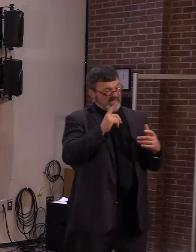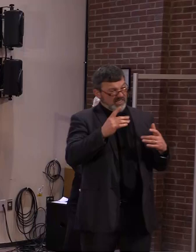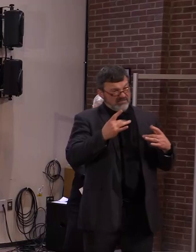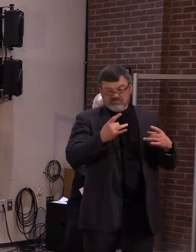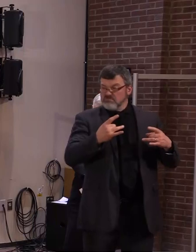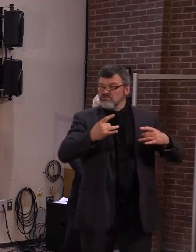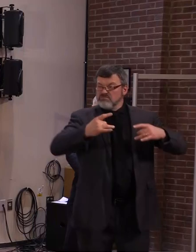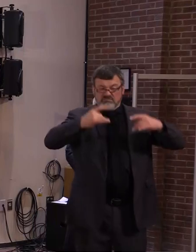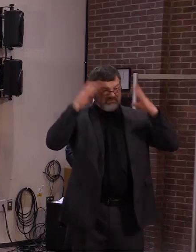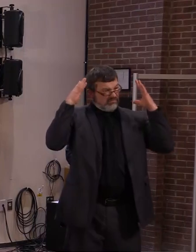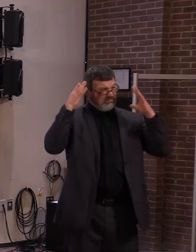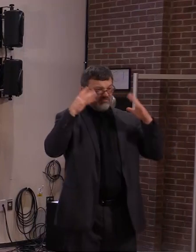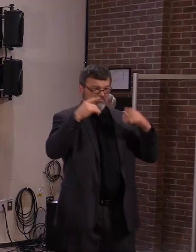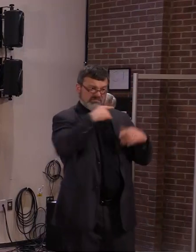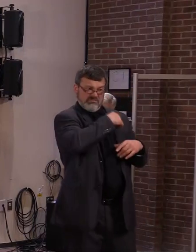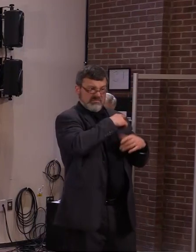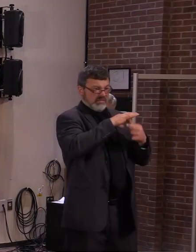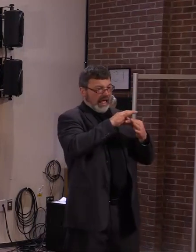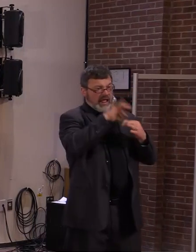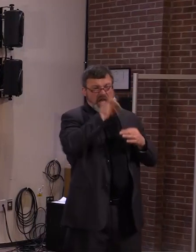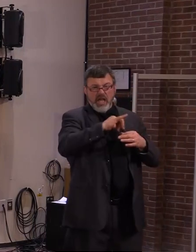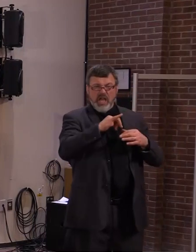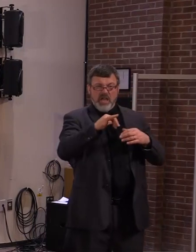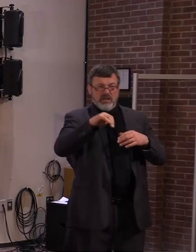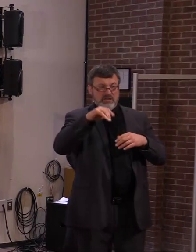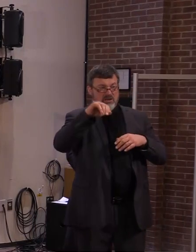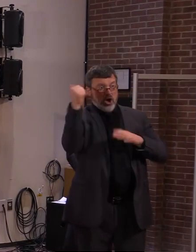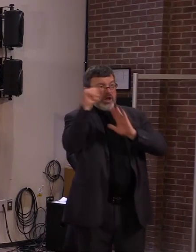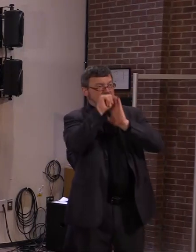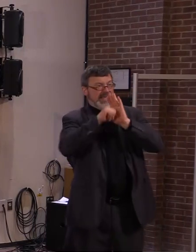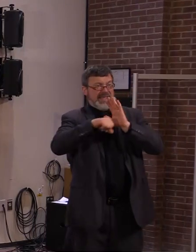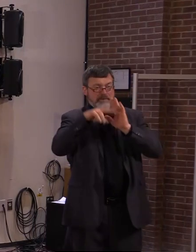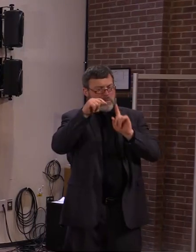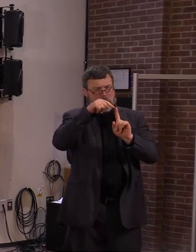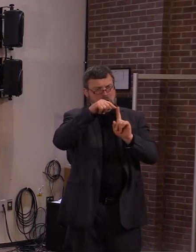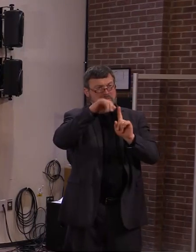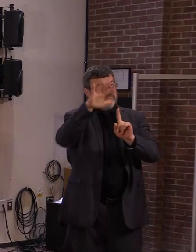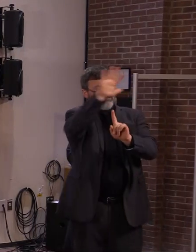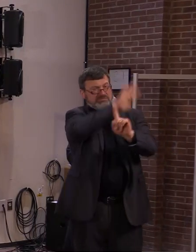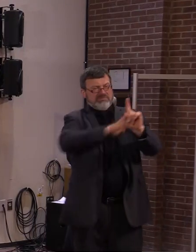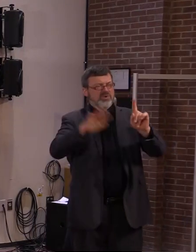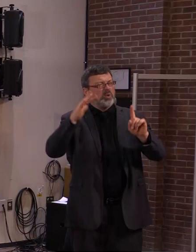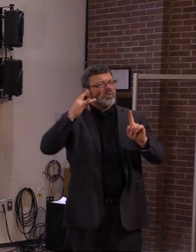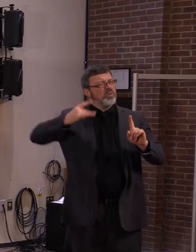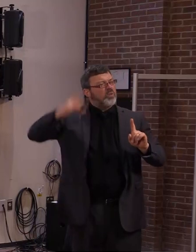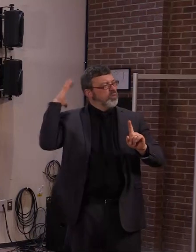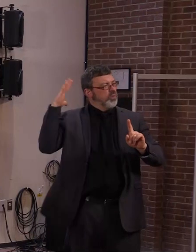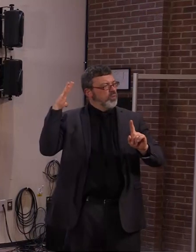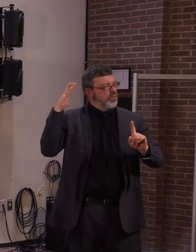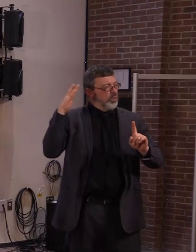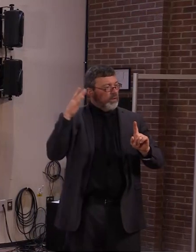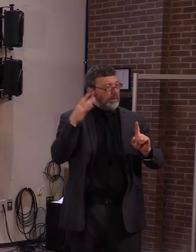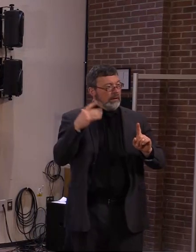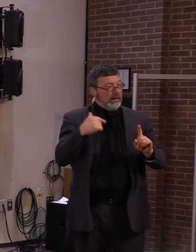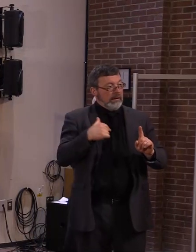are. And so I don't see a scenario where we're going to get the level of help that that some